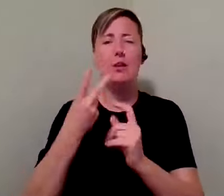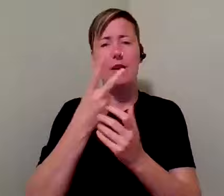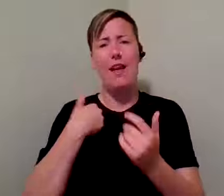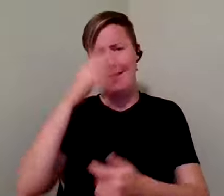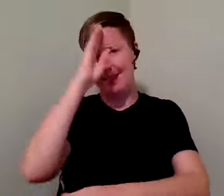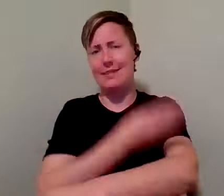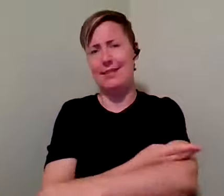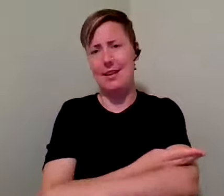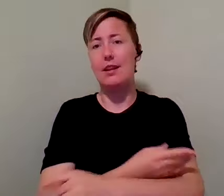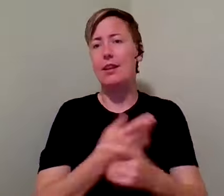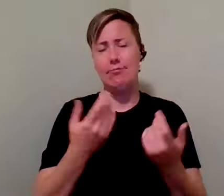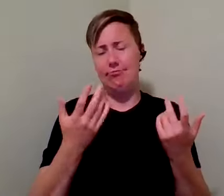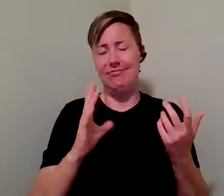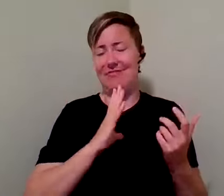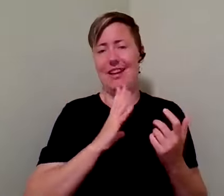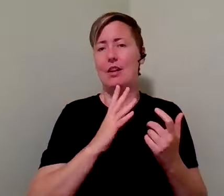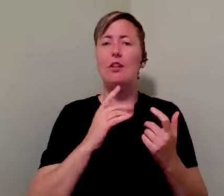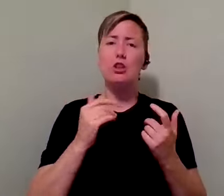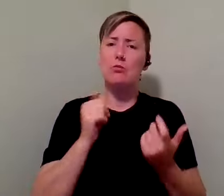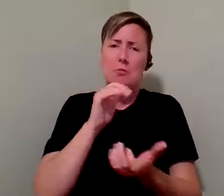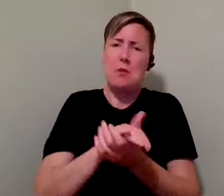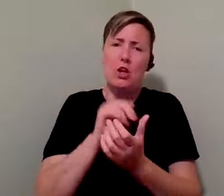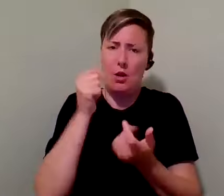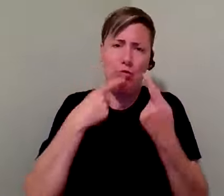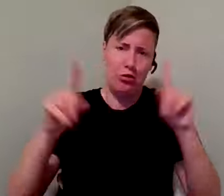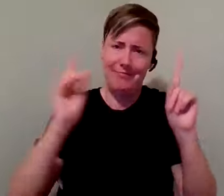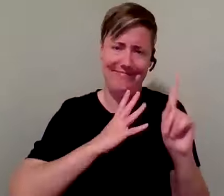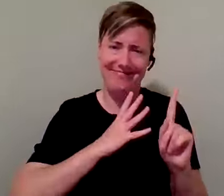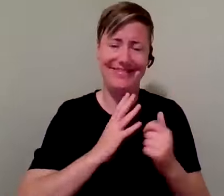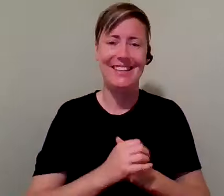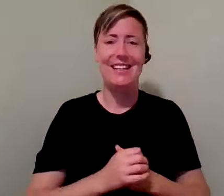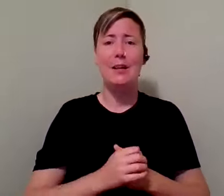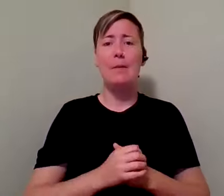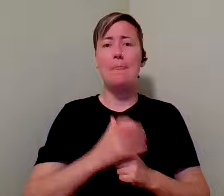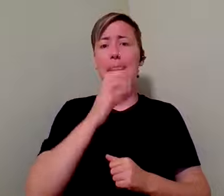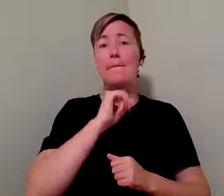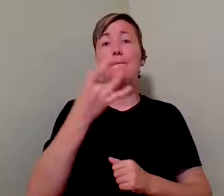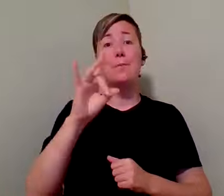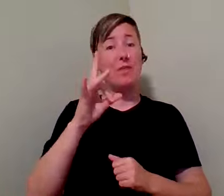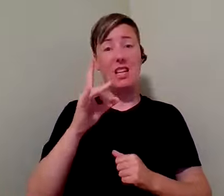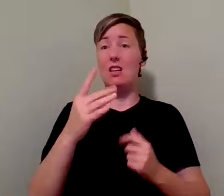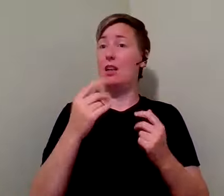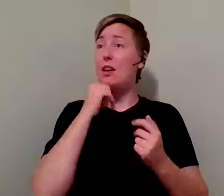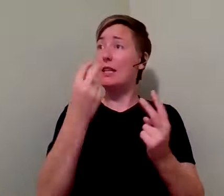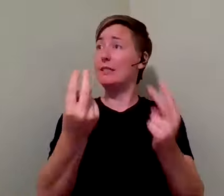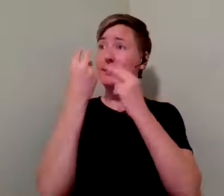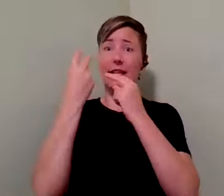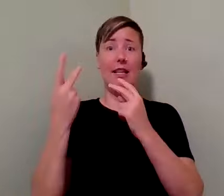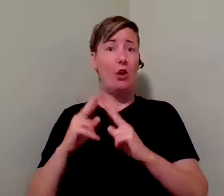just didn't work out. And we have an 18-year-old son who's not seen either of us drink or drug, and you know it's a joy. My son,